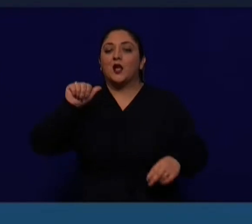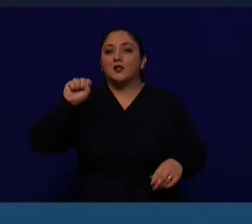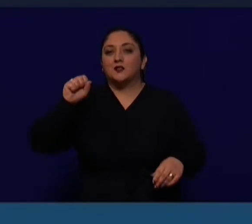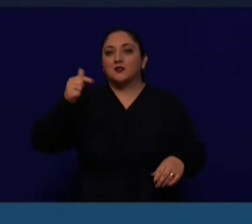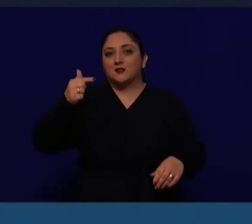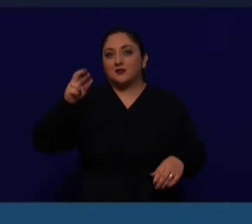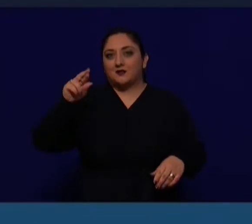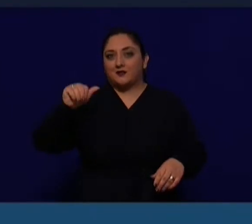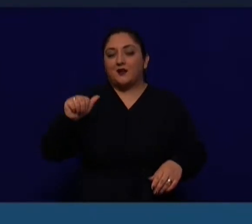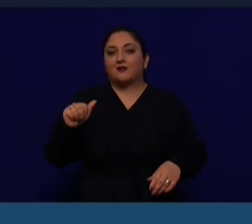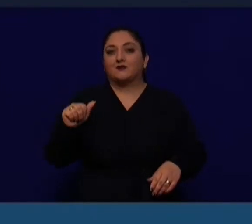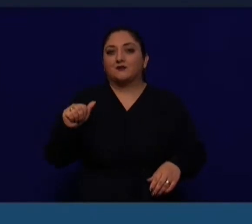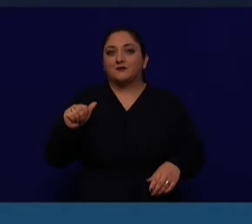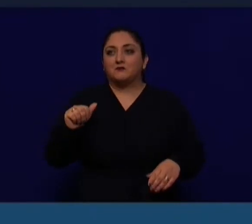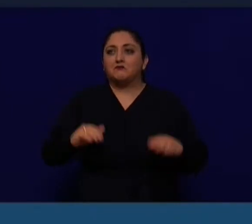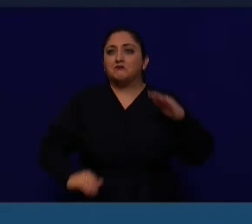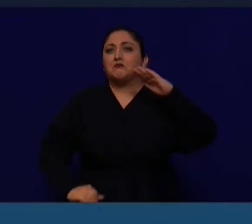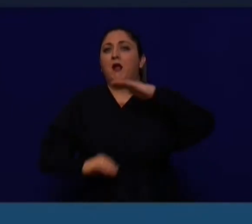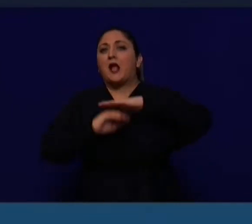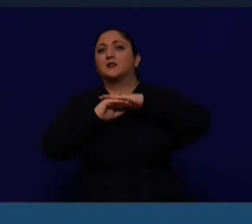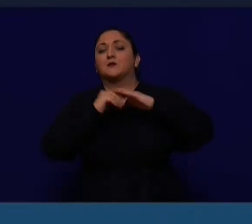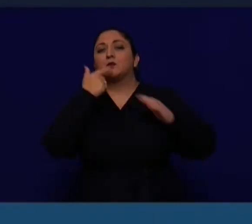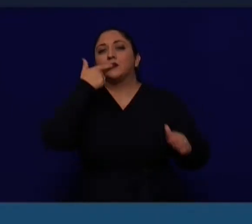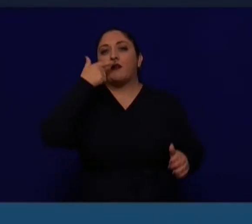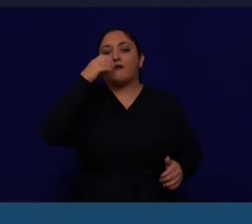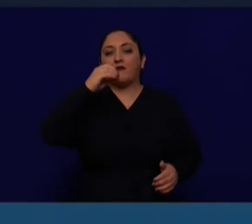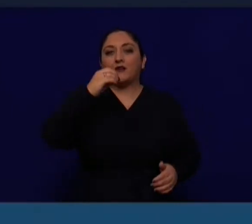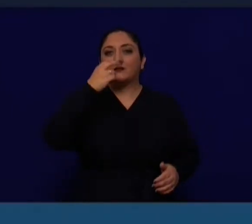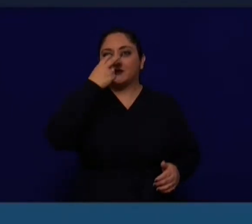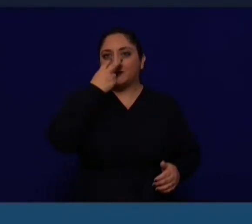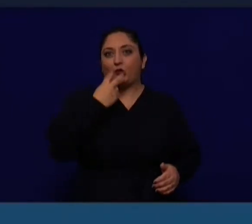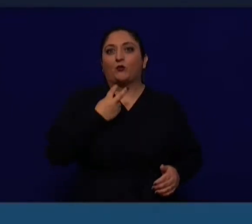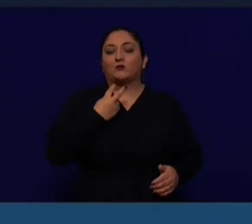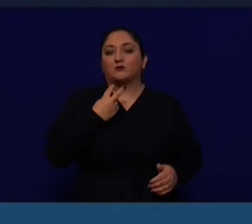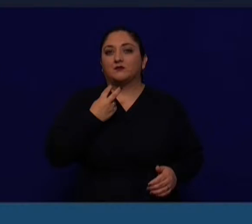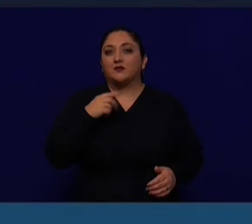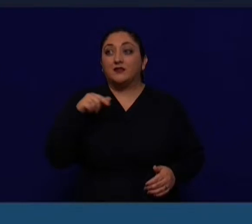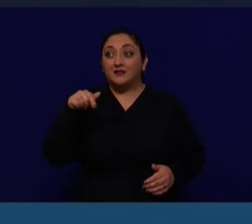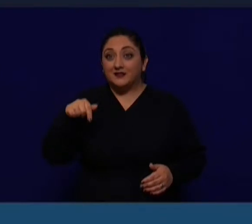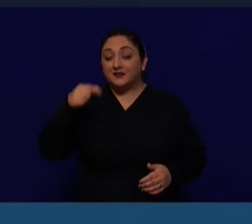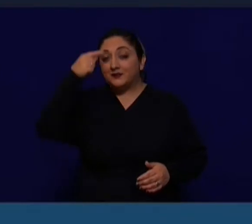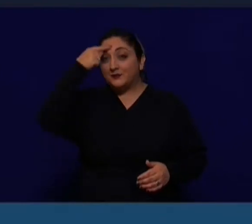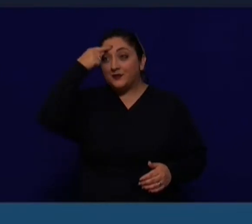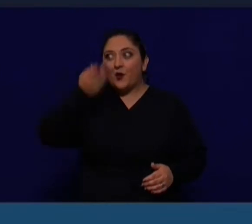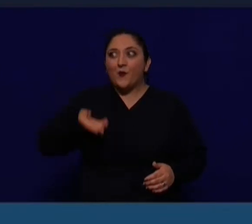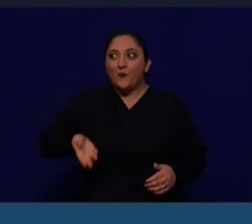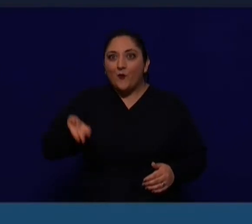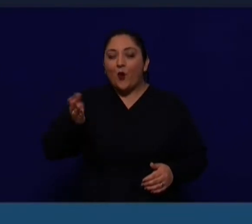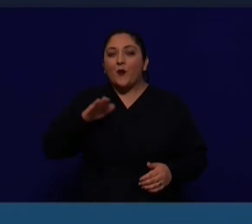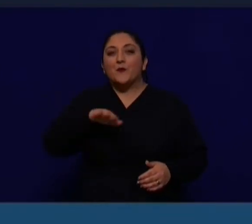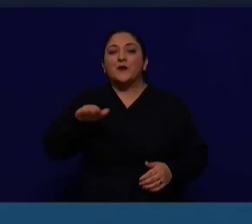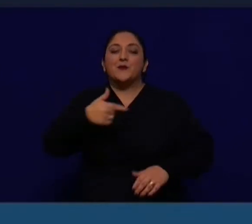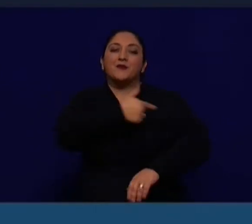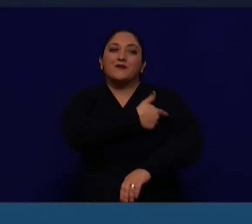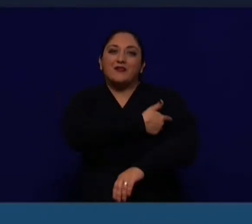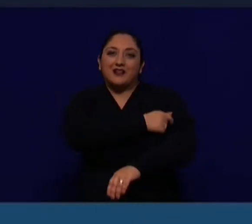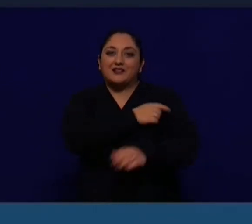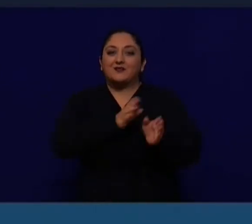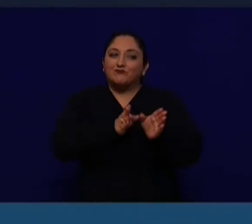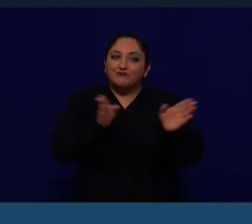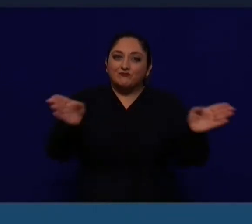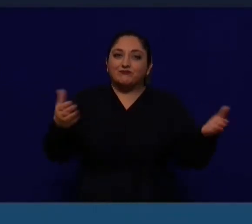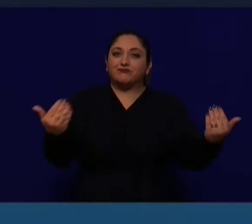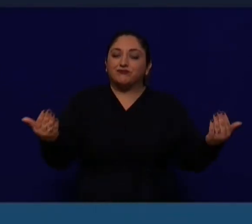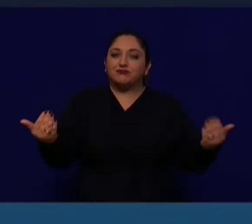of AstraZeneca up to 70 years of age. So this will give us more opportunities so that we will be vaccinating more